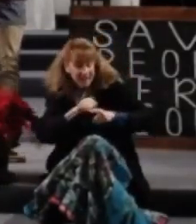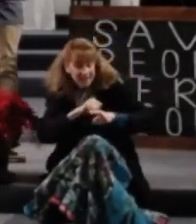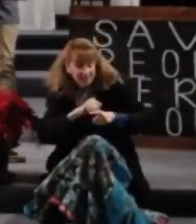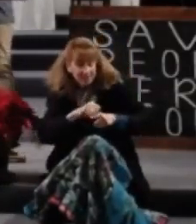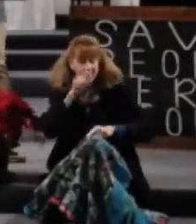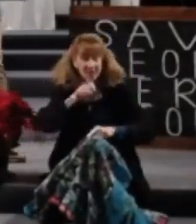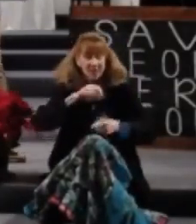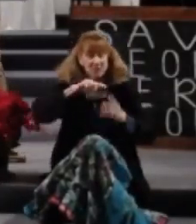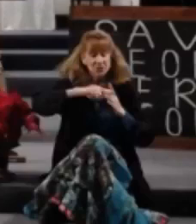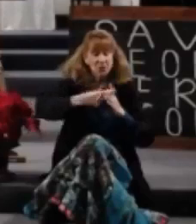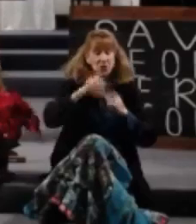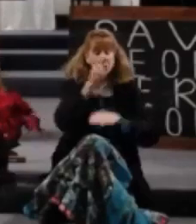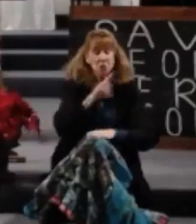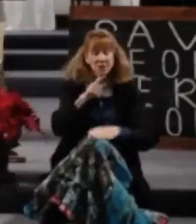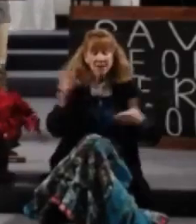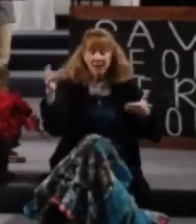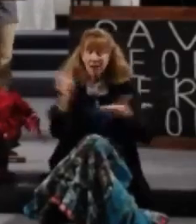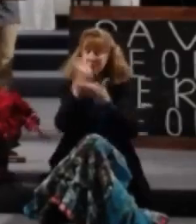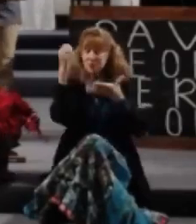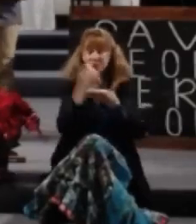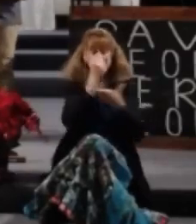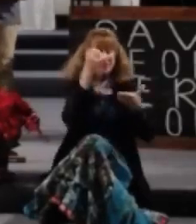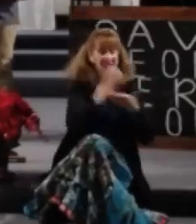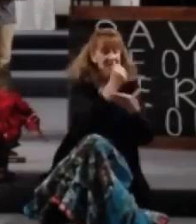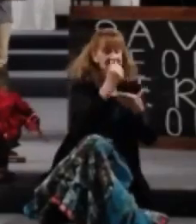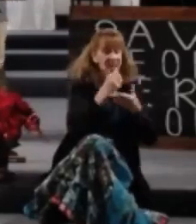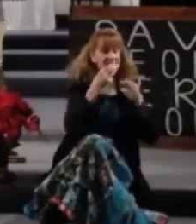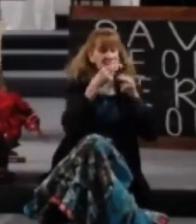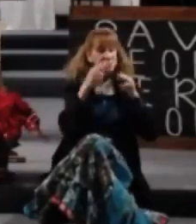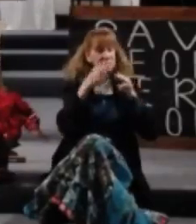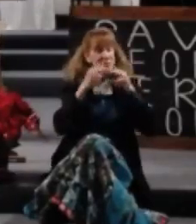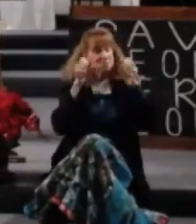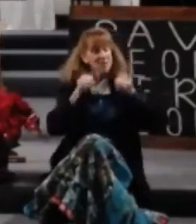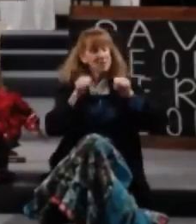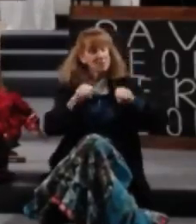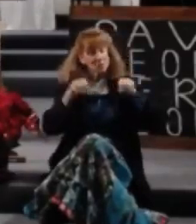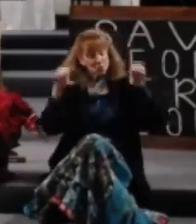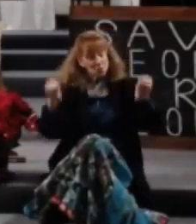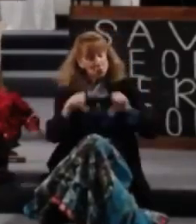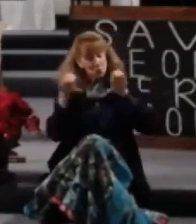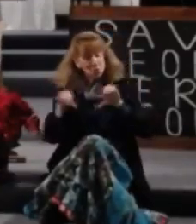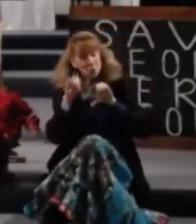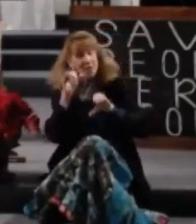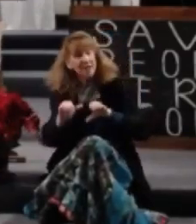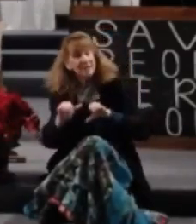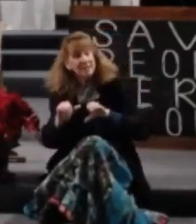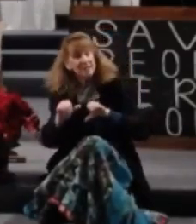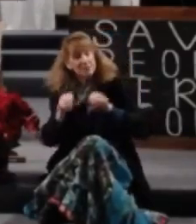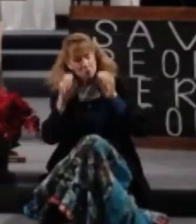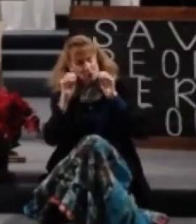start using whatever opportunities we can as soon as possible to do that.